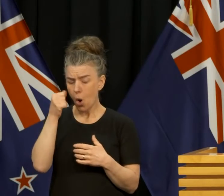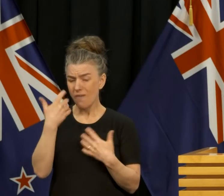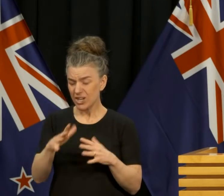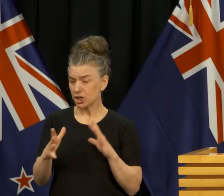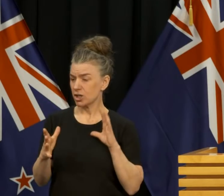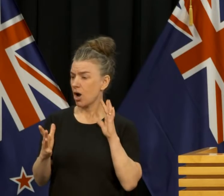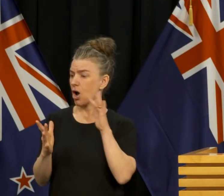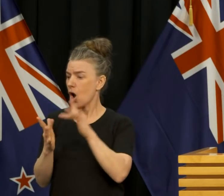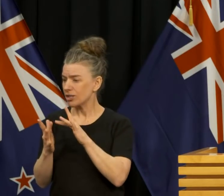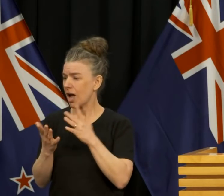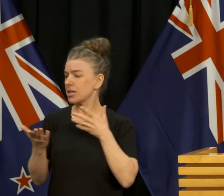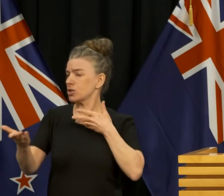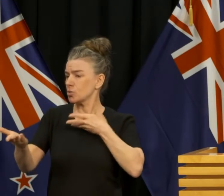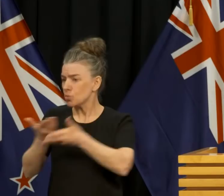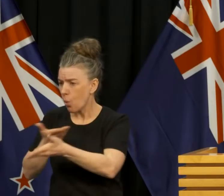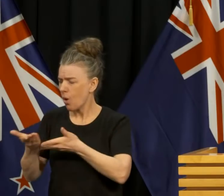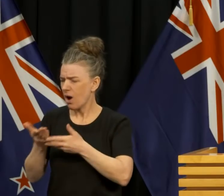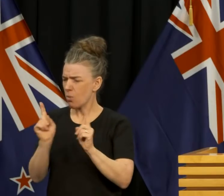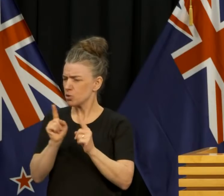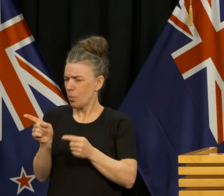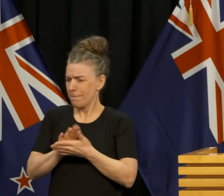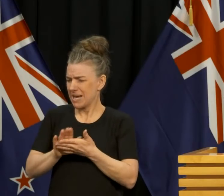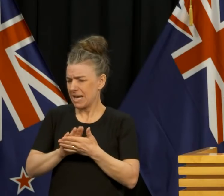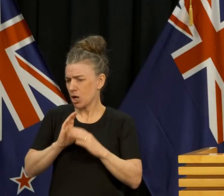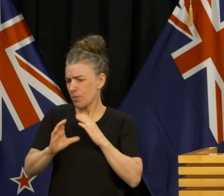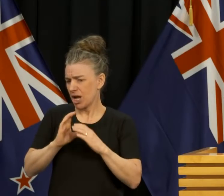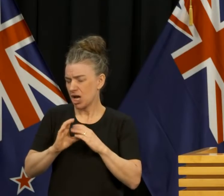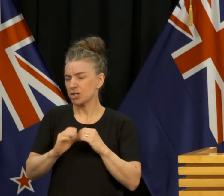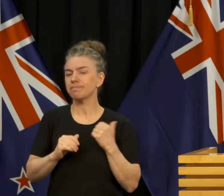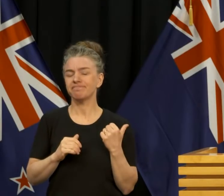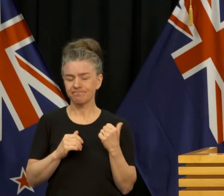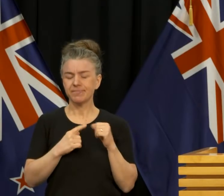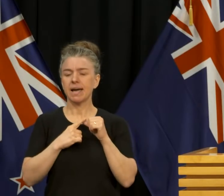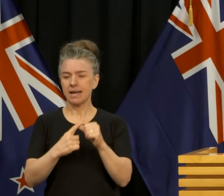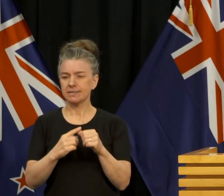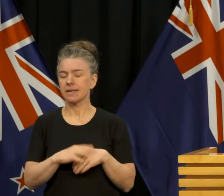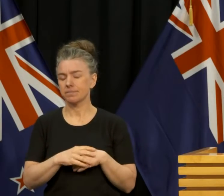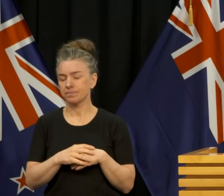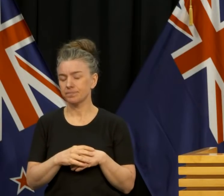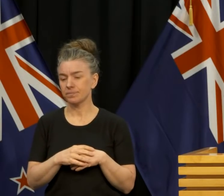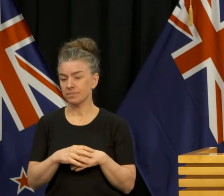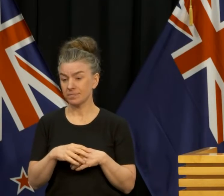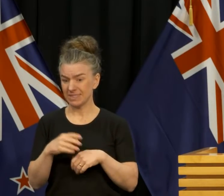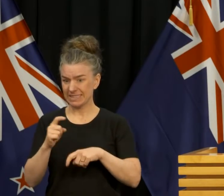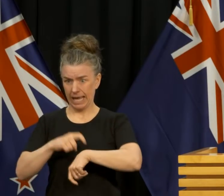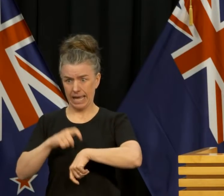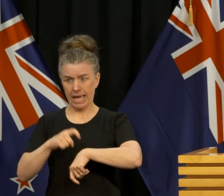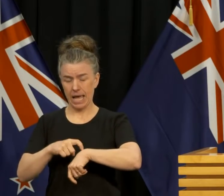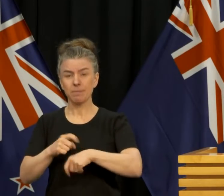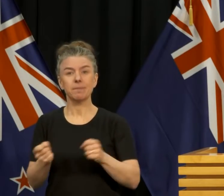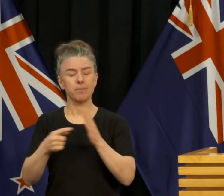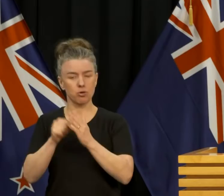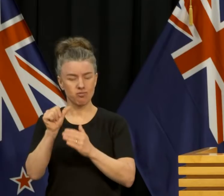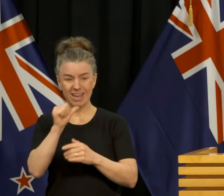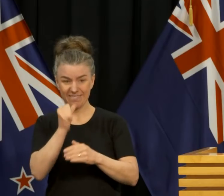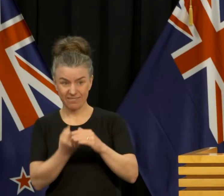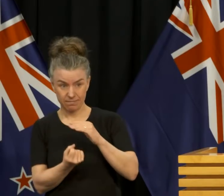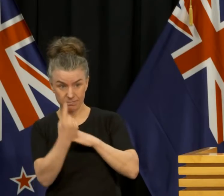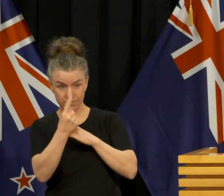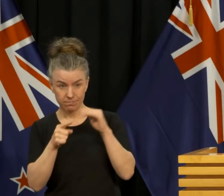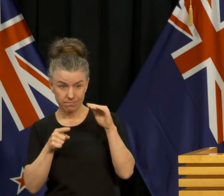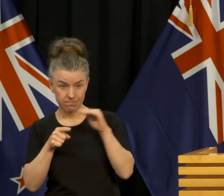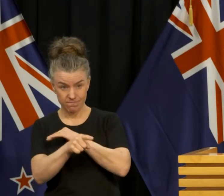with Countdown? Well, that's the issue. Basically, in cases like this where speed is of the essence, where you need clear lines